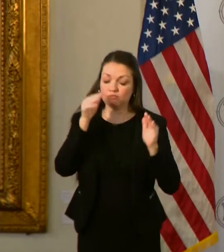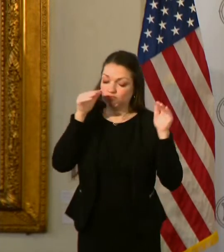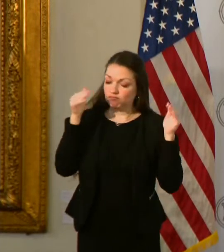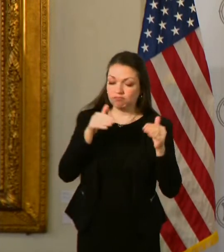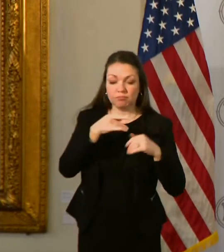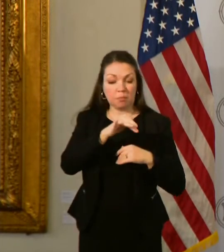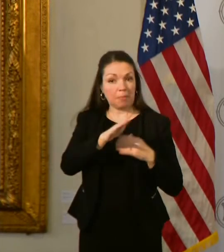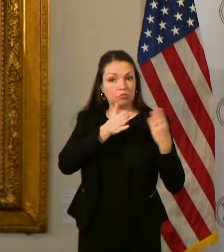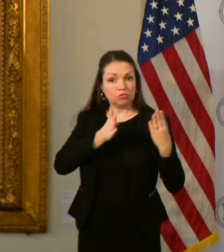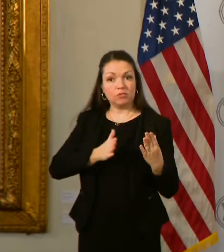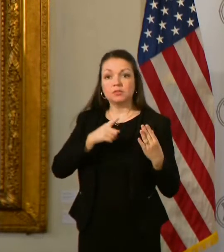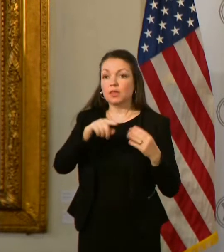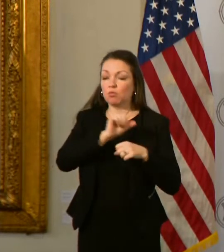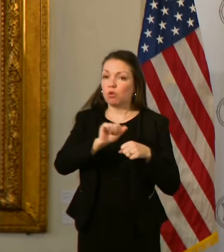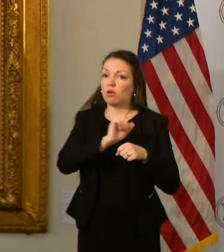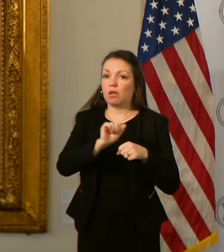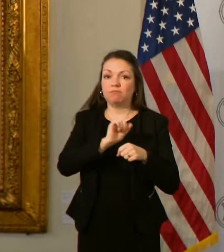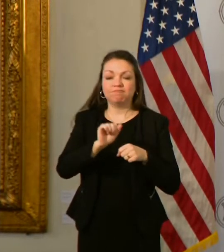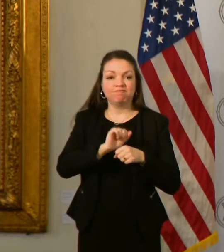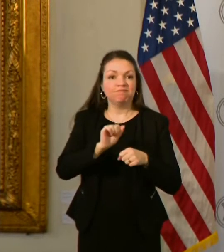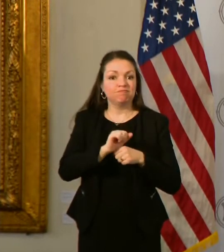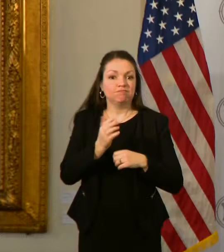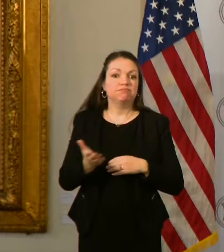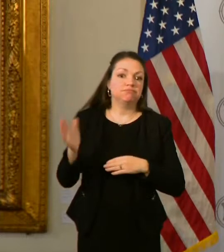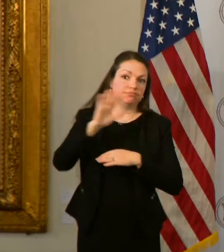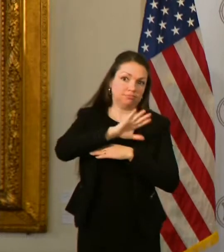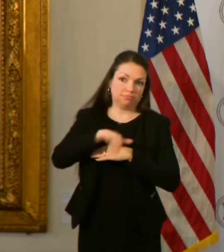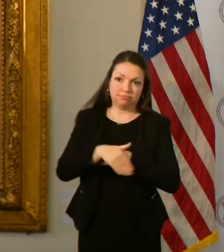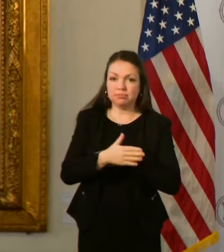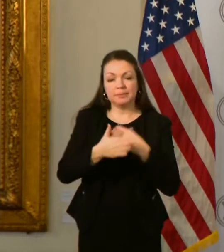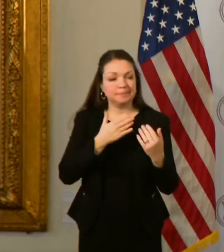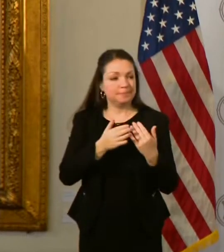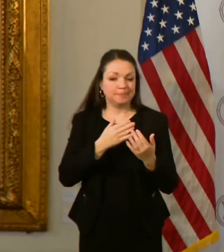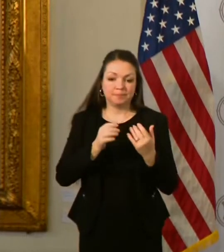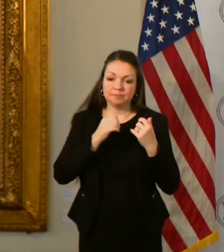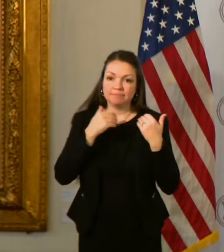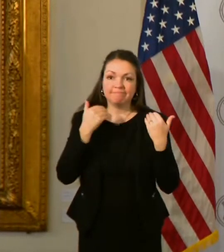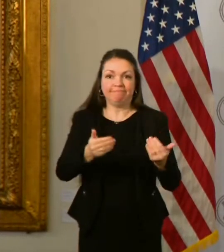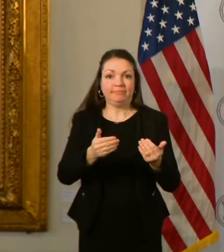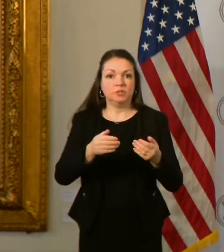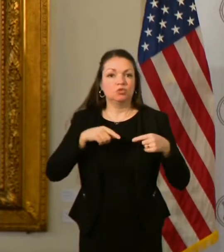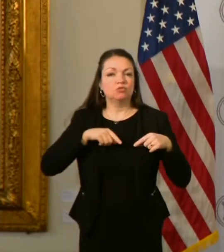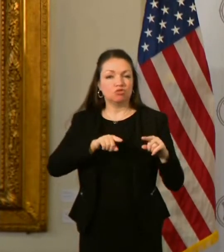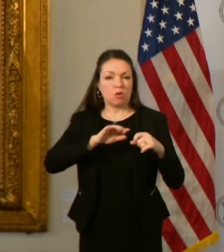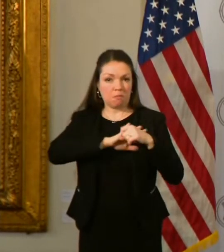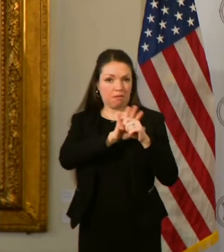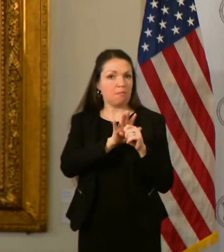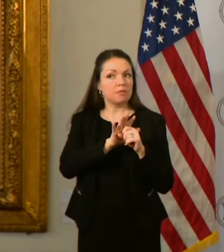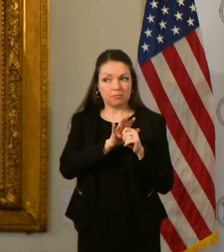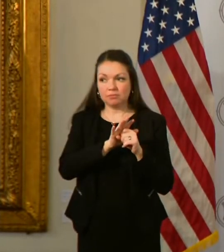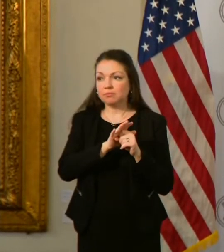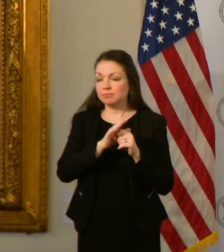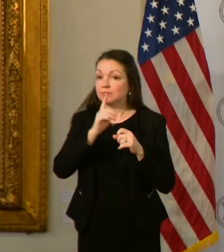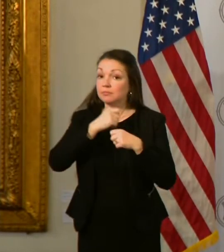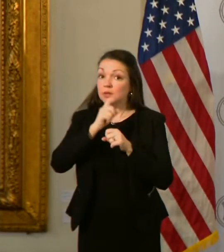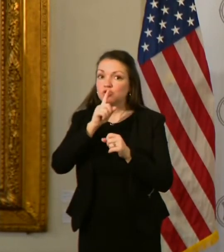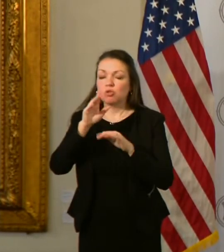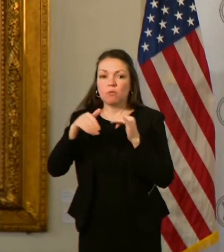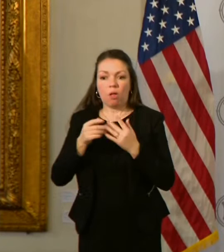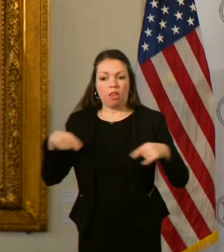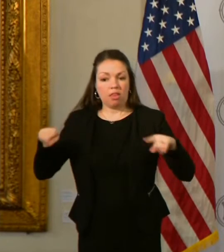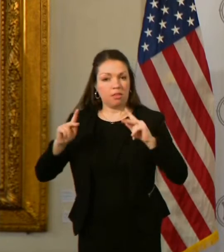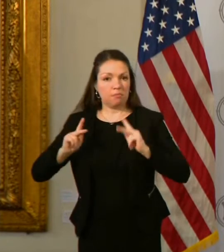work tirelessly around the clock, even during a pandemic, to ensure justice for all of those who live in Cook